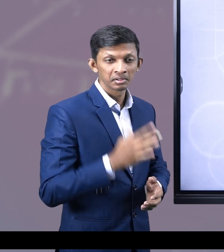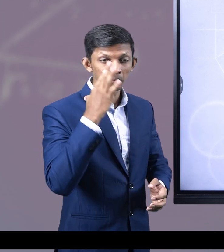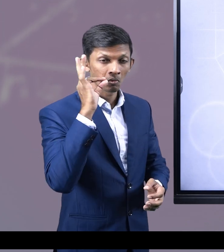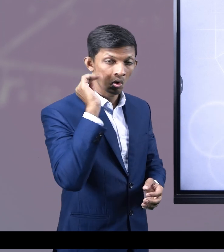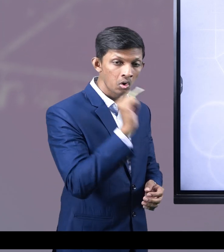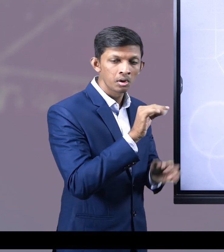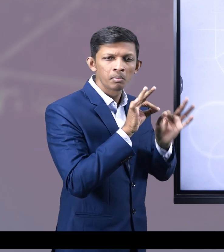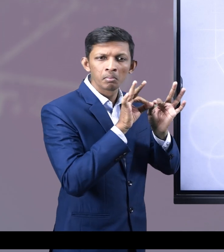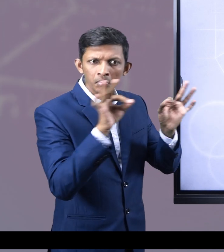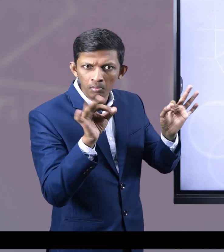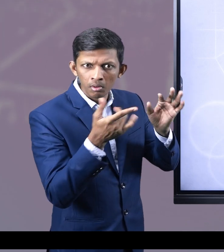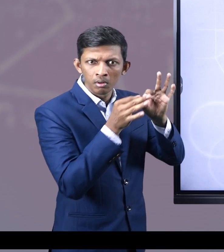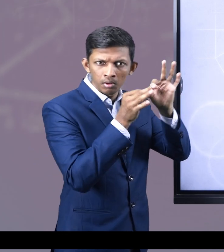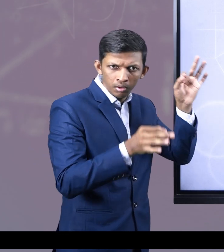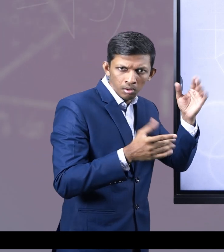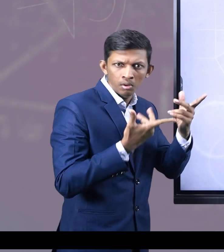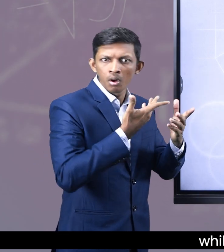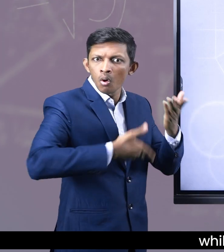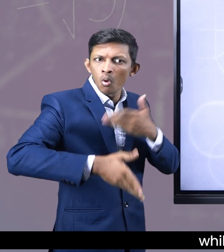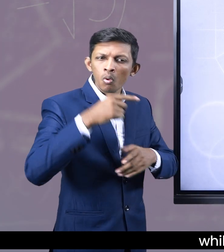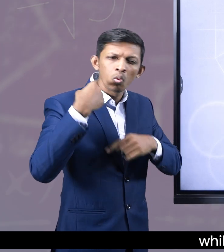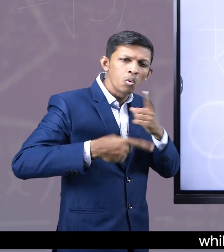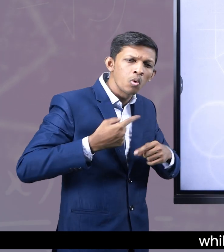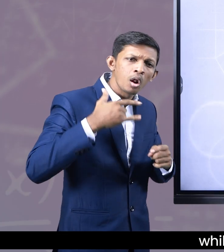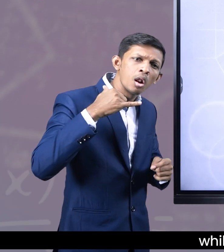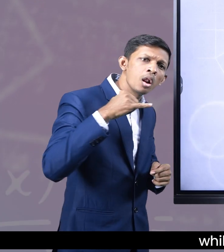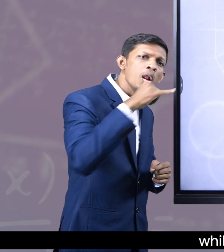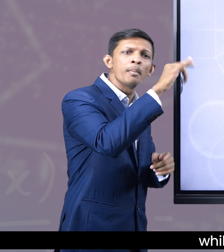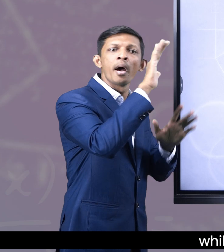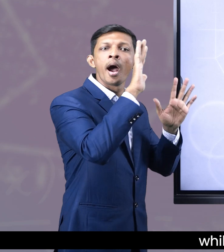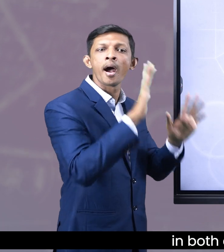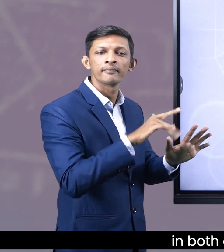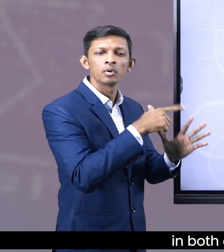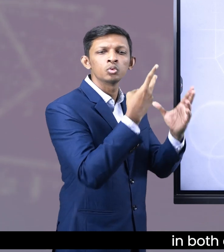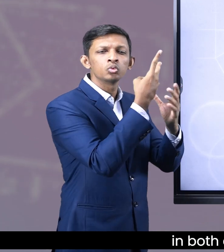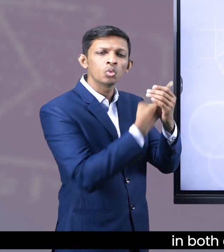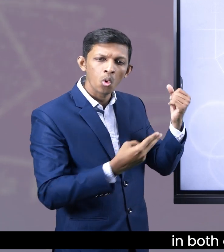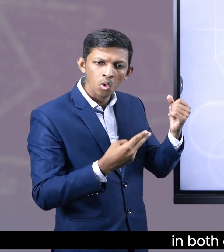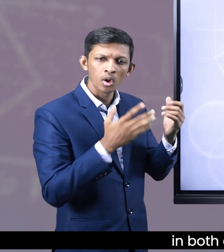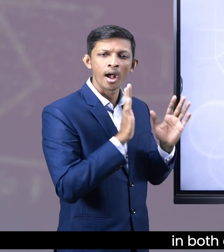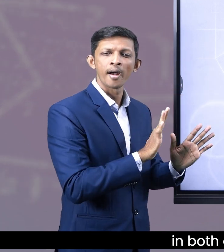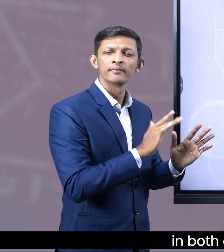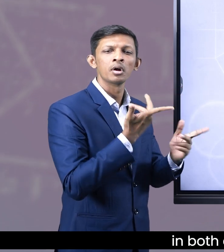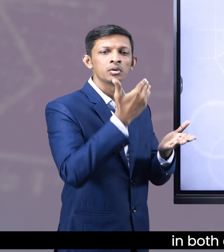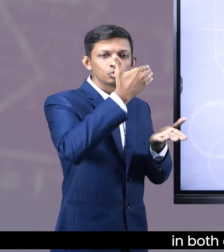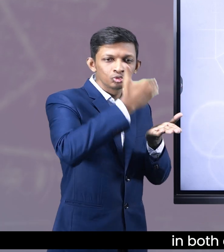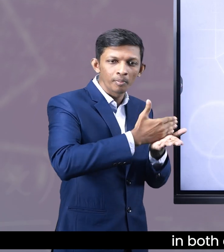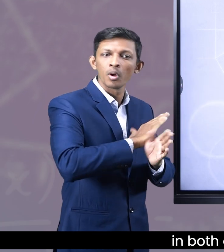A point has no size, while a line goes on forever in both directions without stopping.